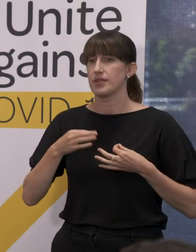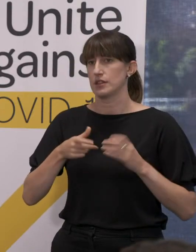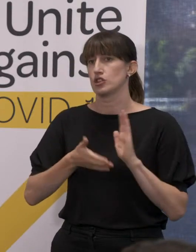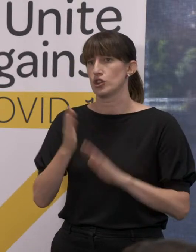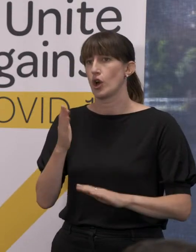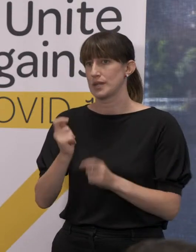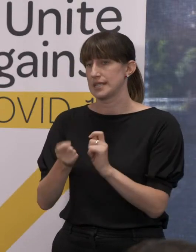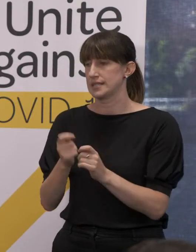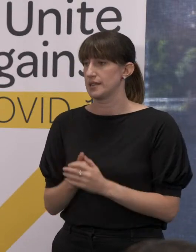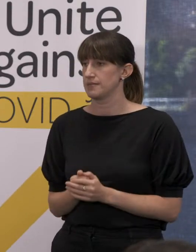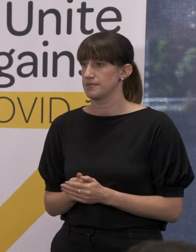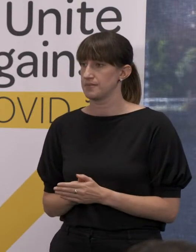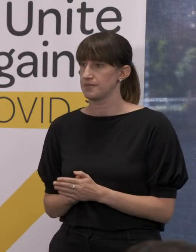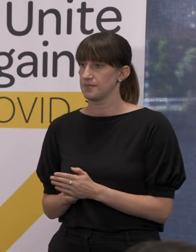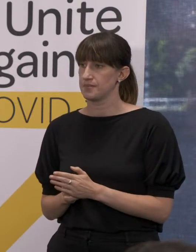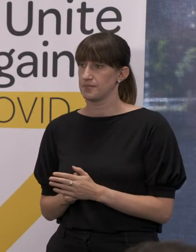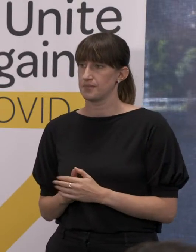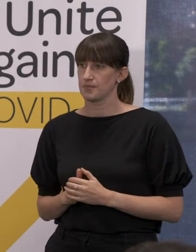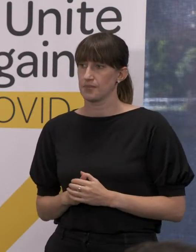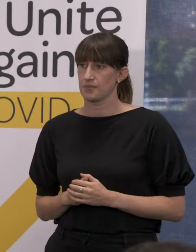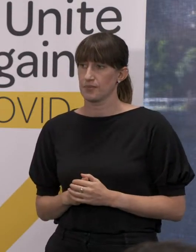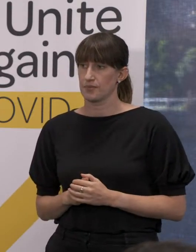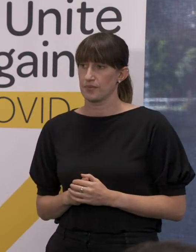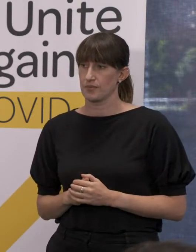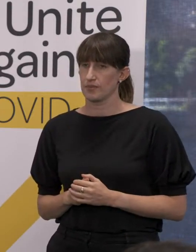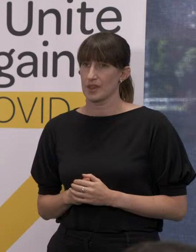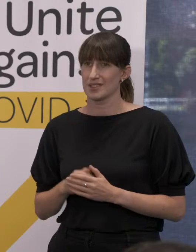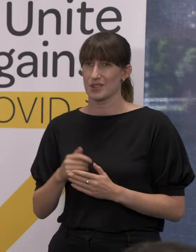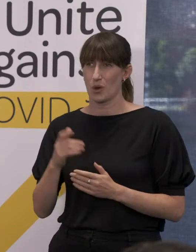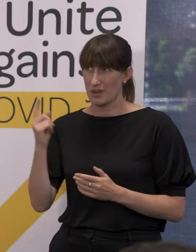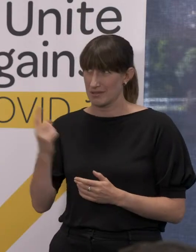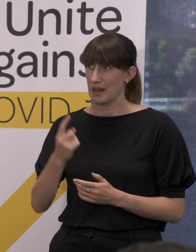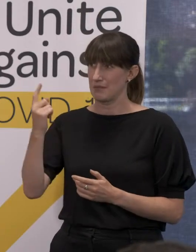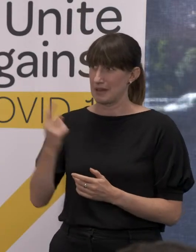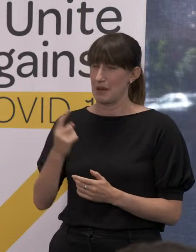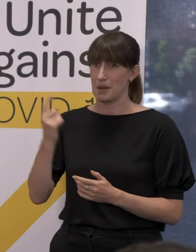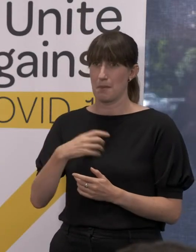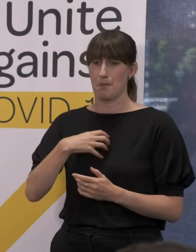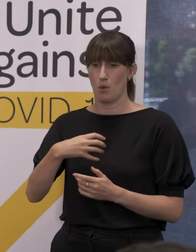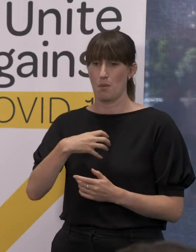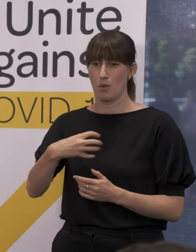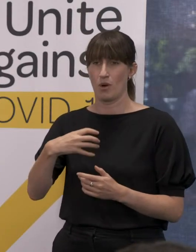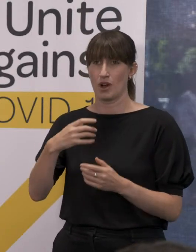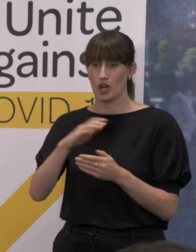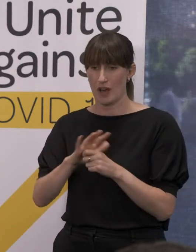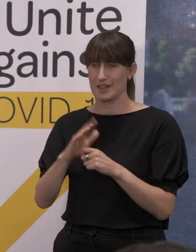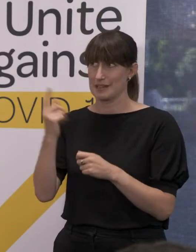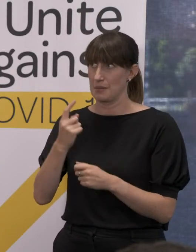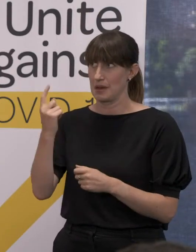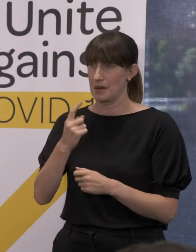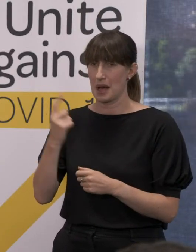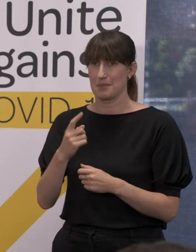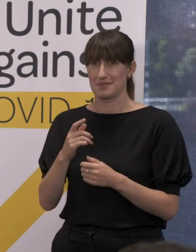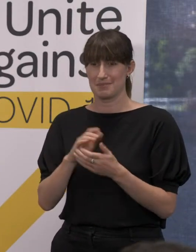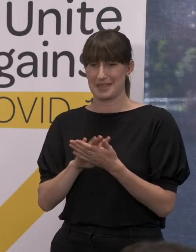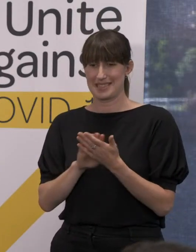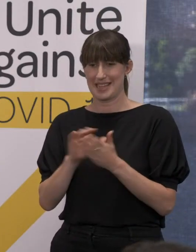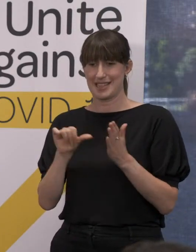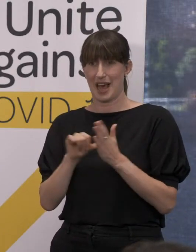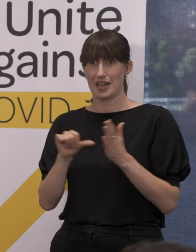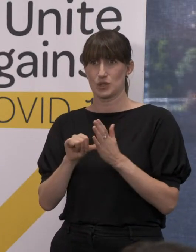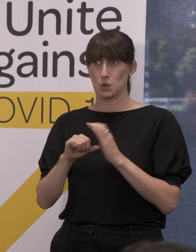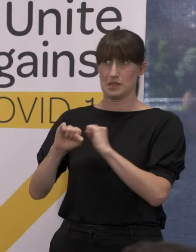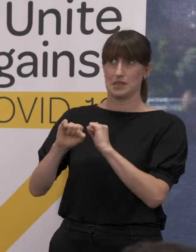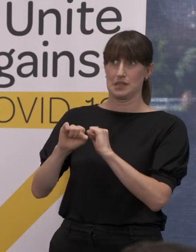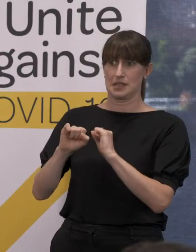of constant flow of these cases coming in? Is it getting harder to keep COVID out of New Zealand? It's always been